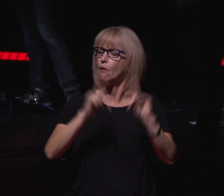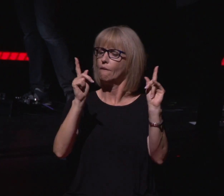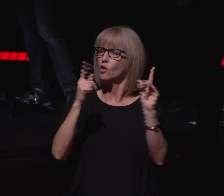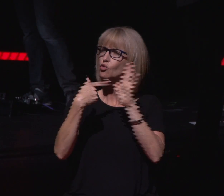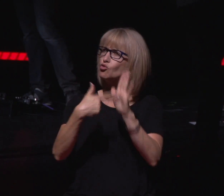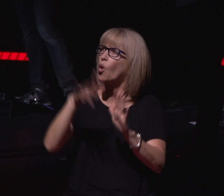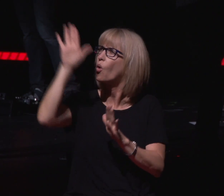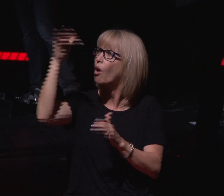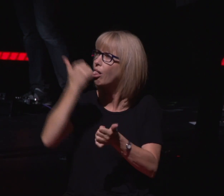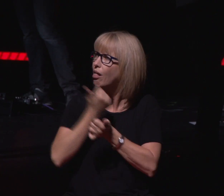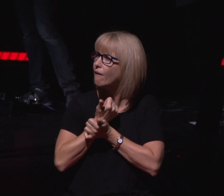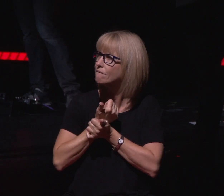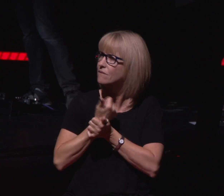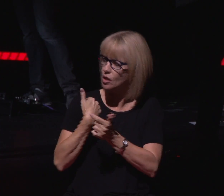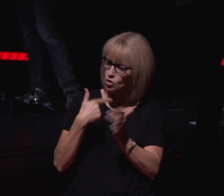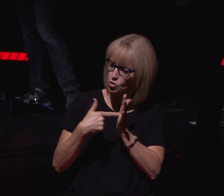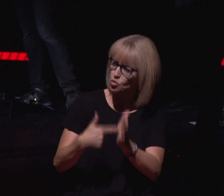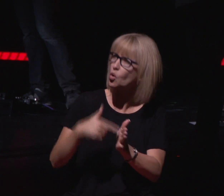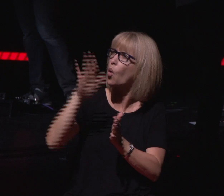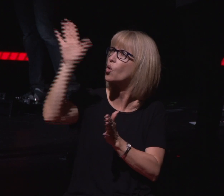and your grace.